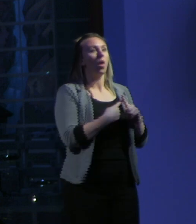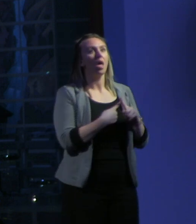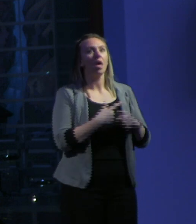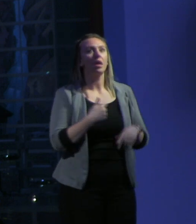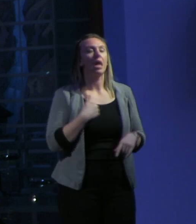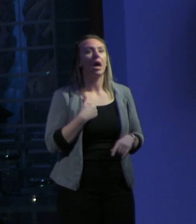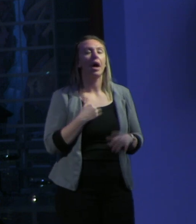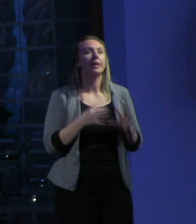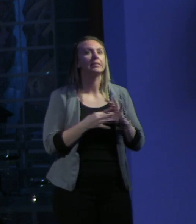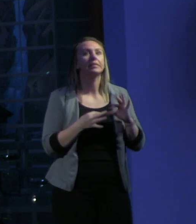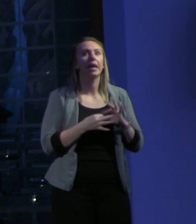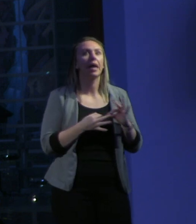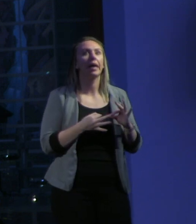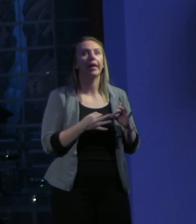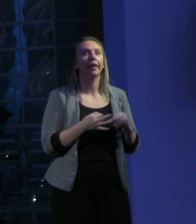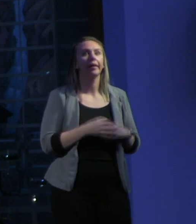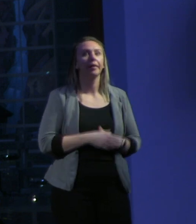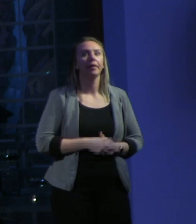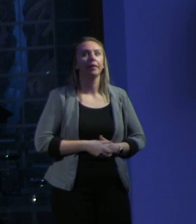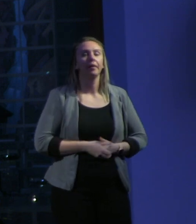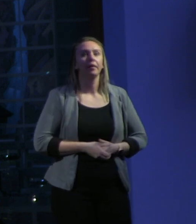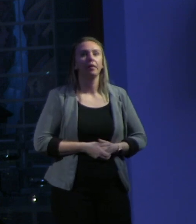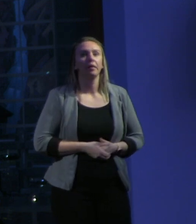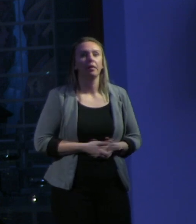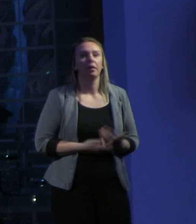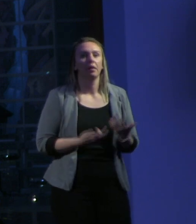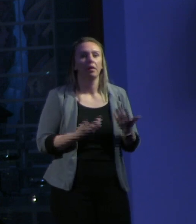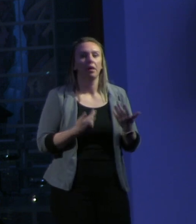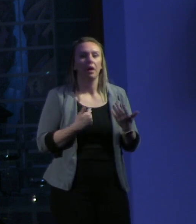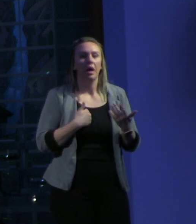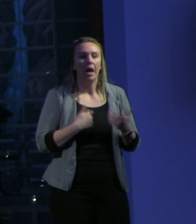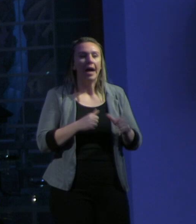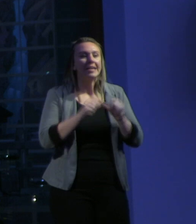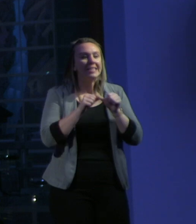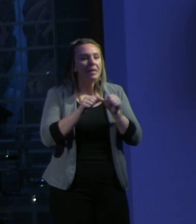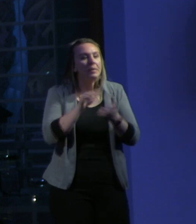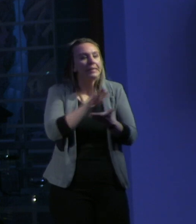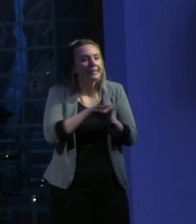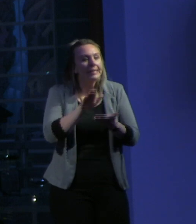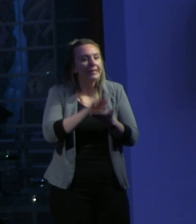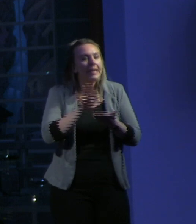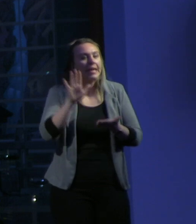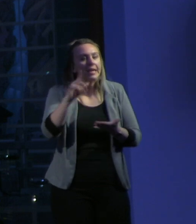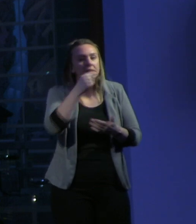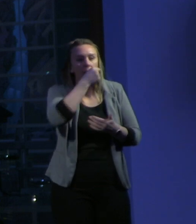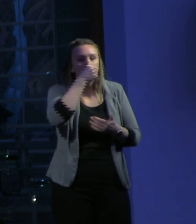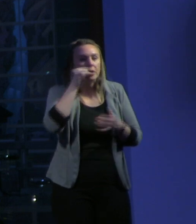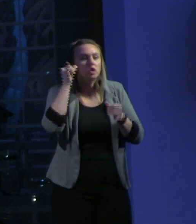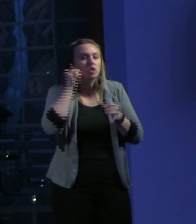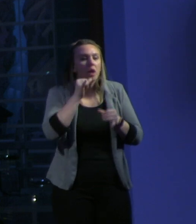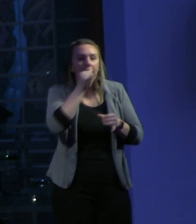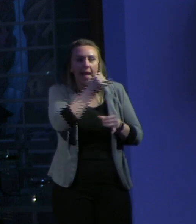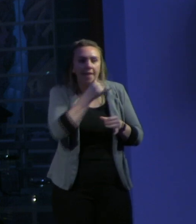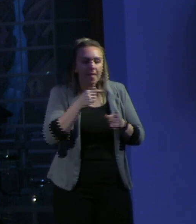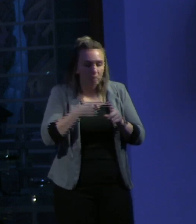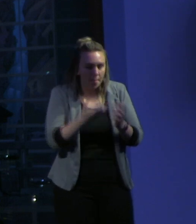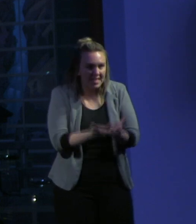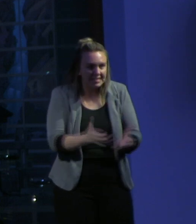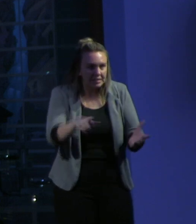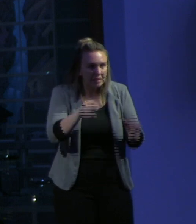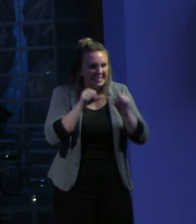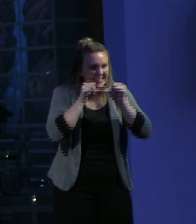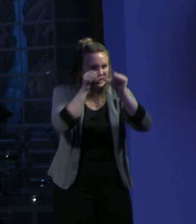I say I keep cleaning his shaven mustache hairs out of the